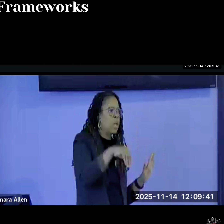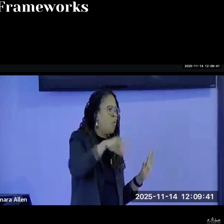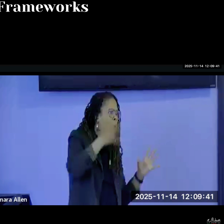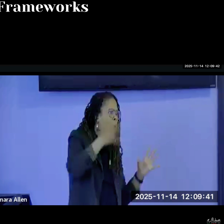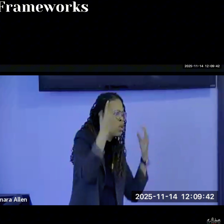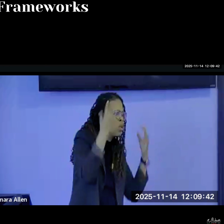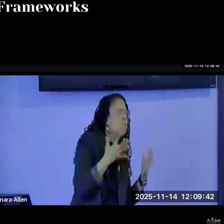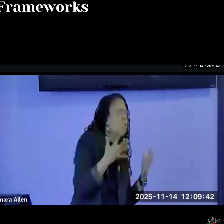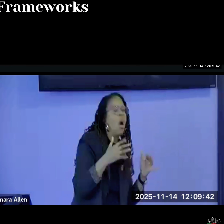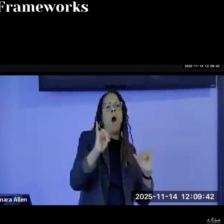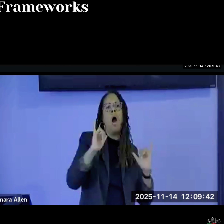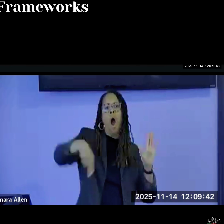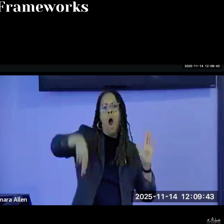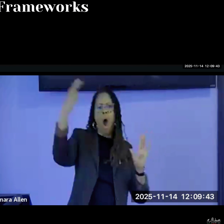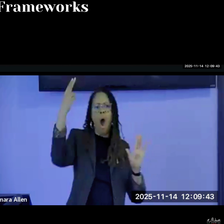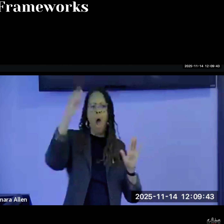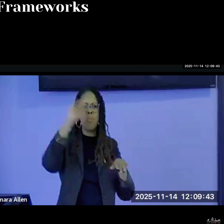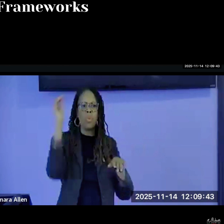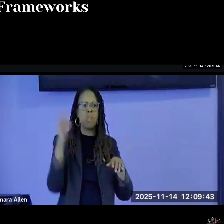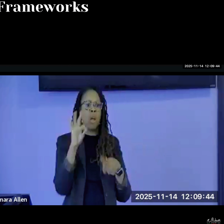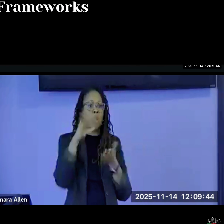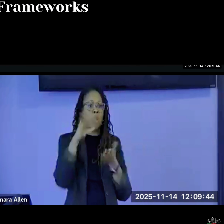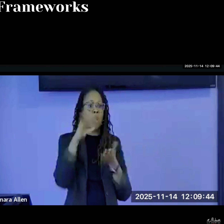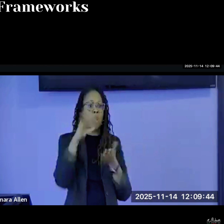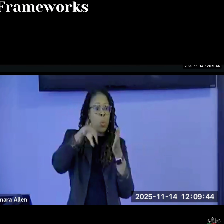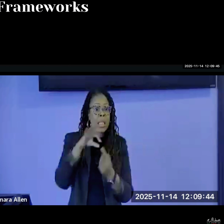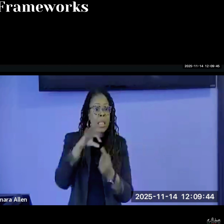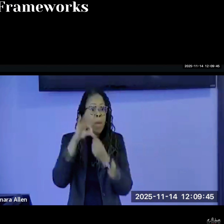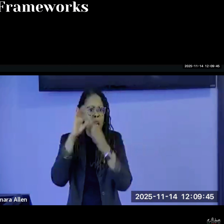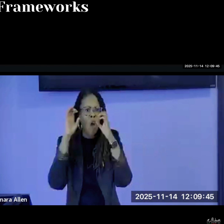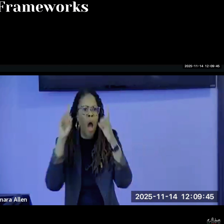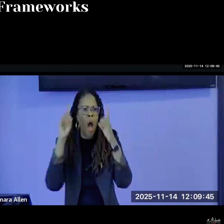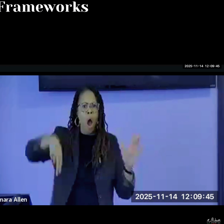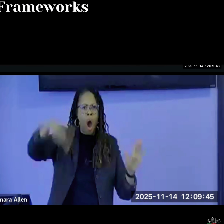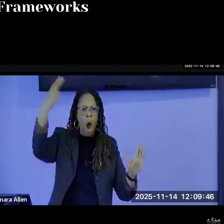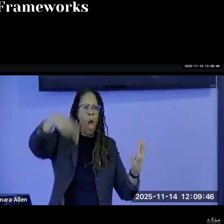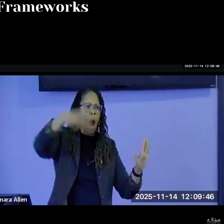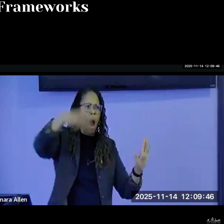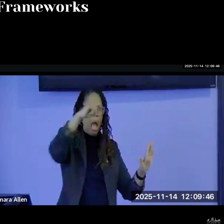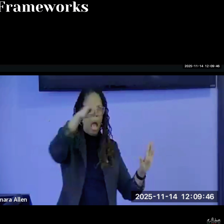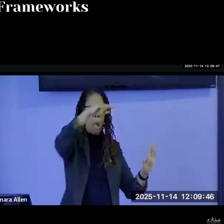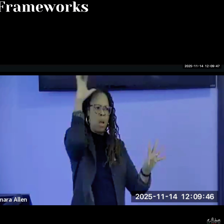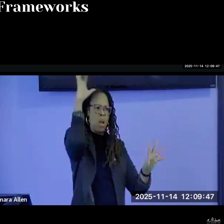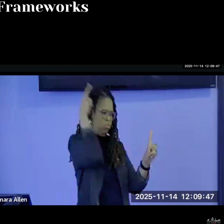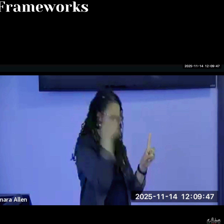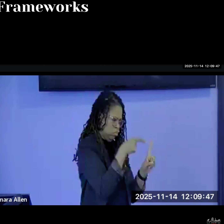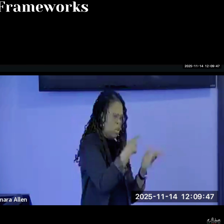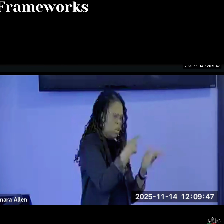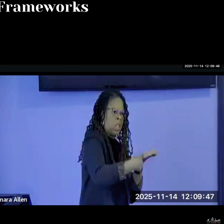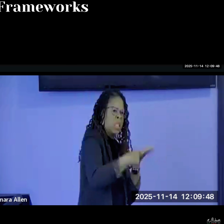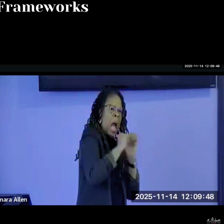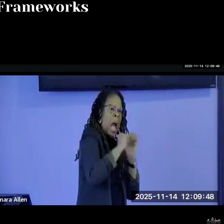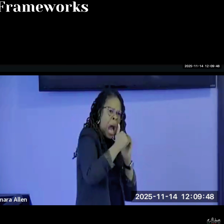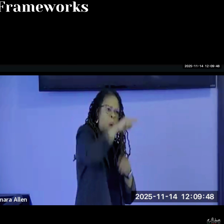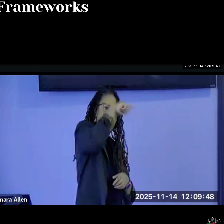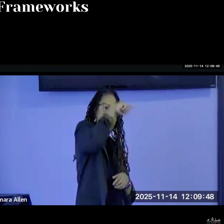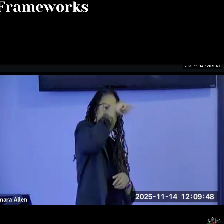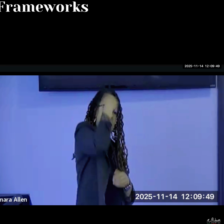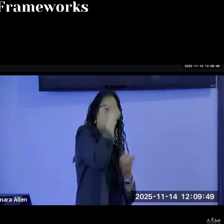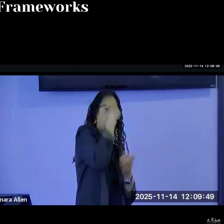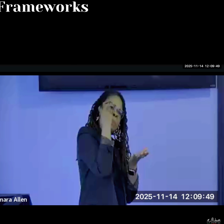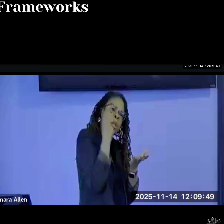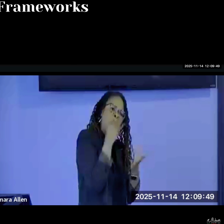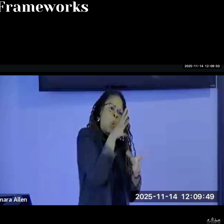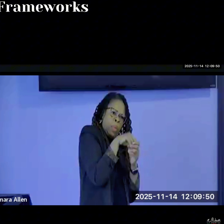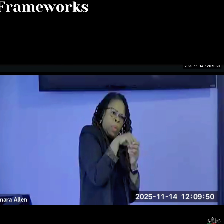high percentage of them have white teachers, or are in special education. So I